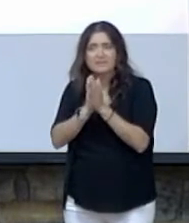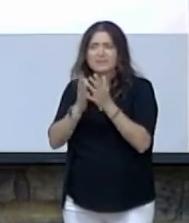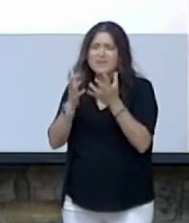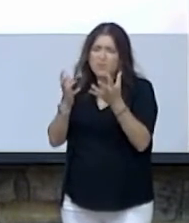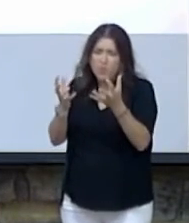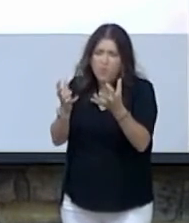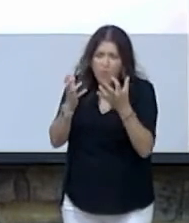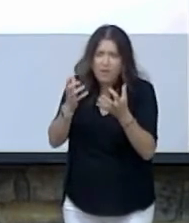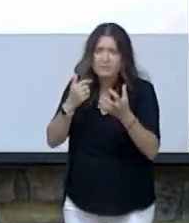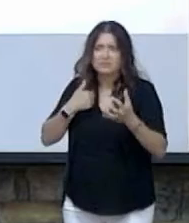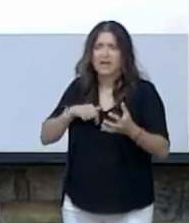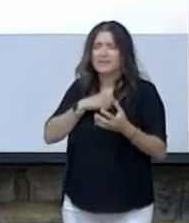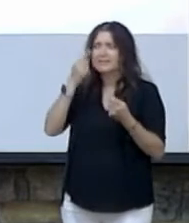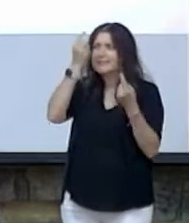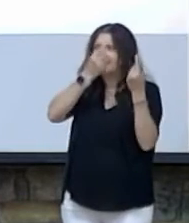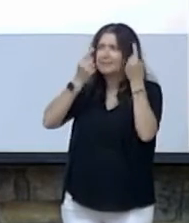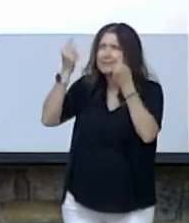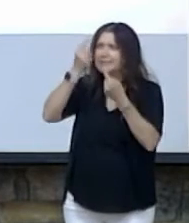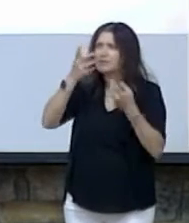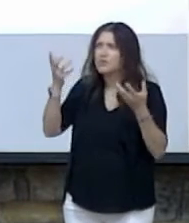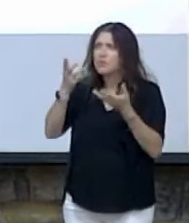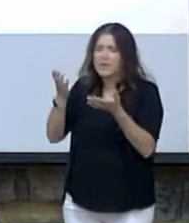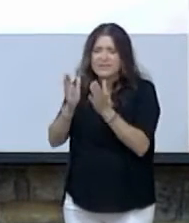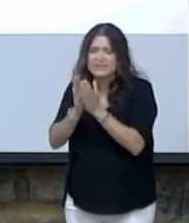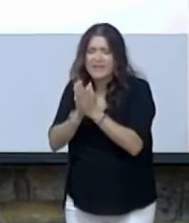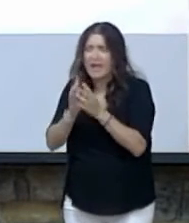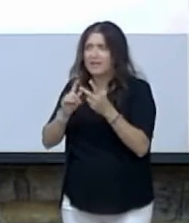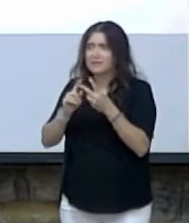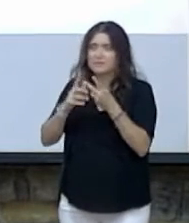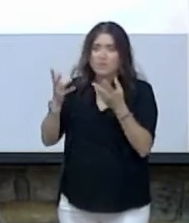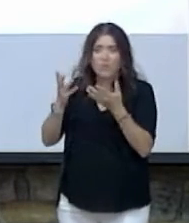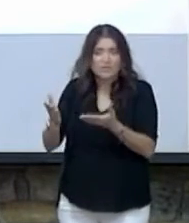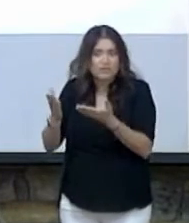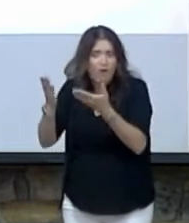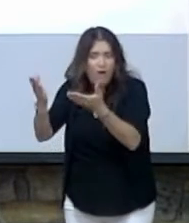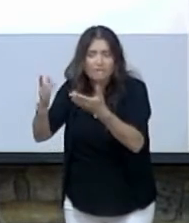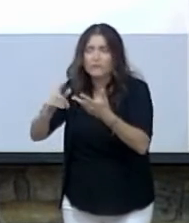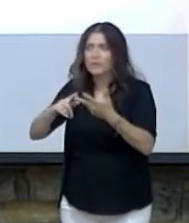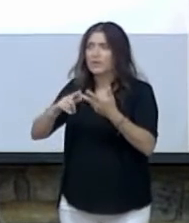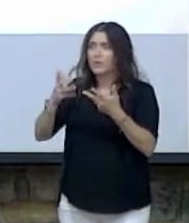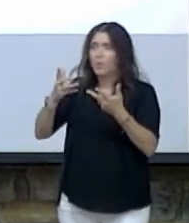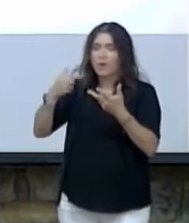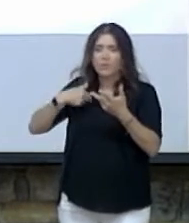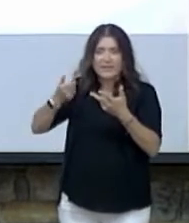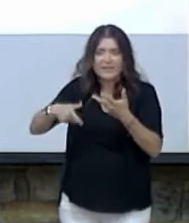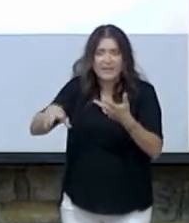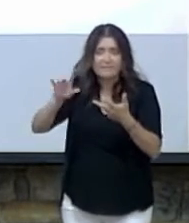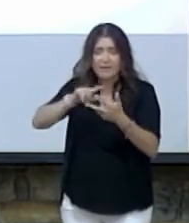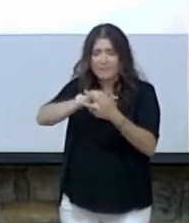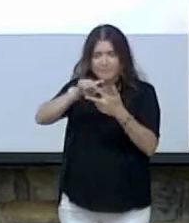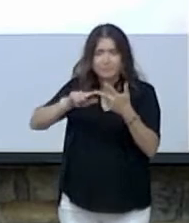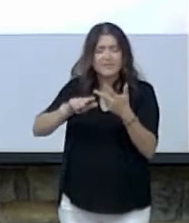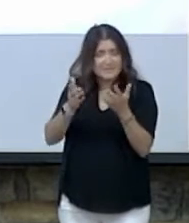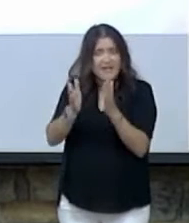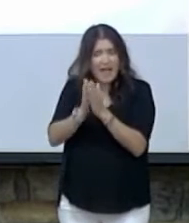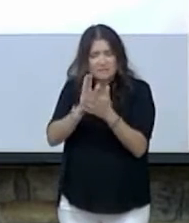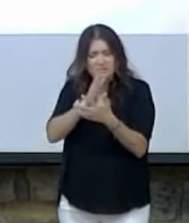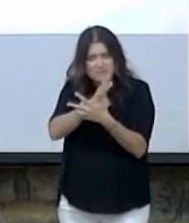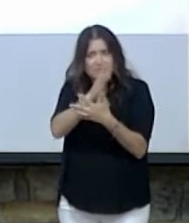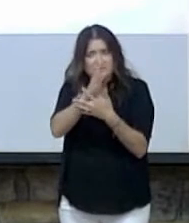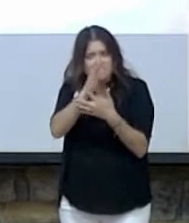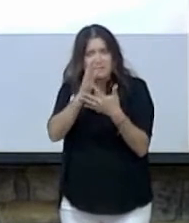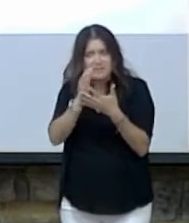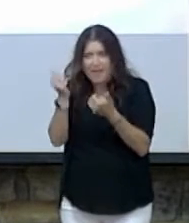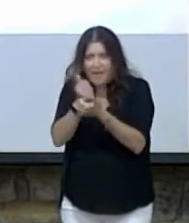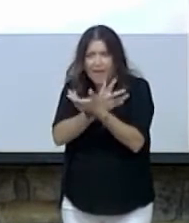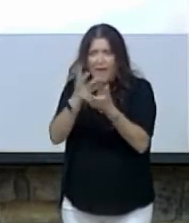us to consider what he's asking, what he's offering, what we have to give up. He's asking his audience, take